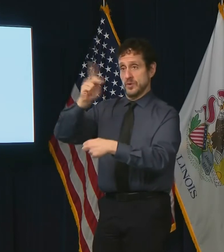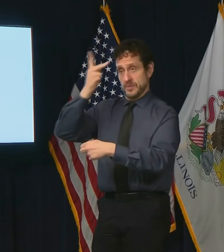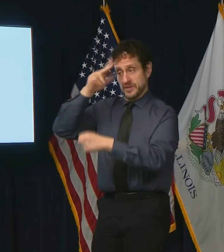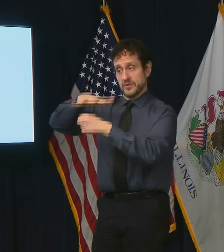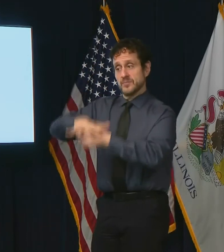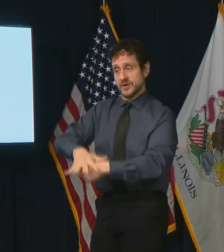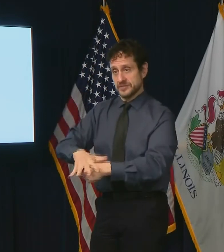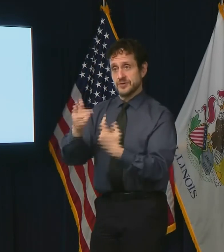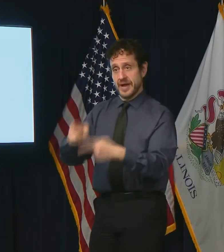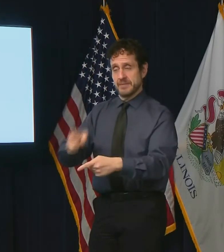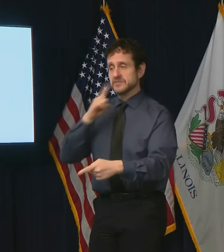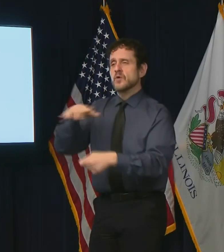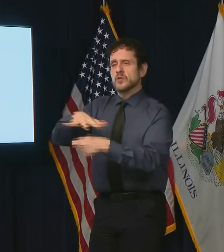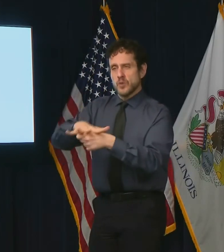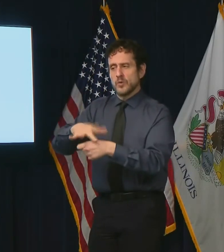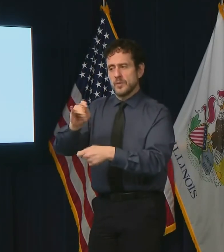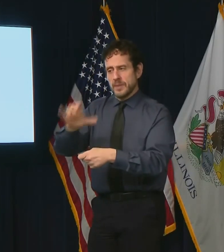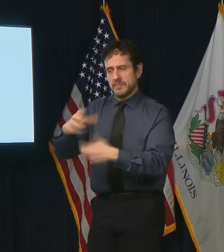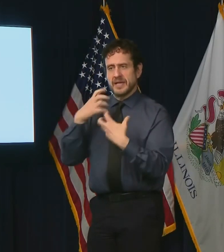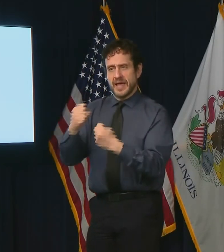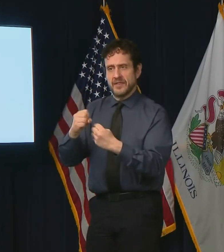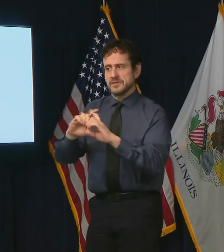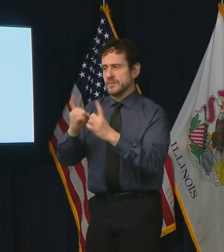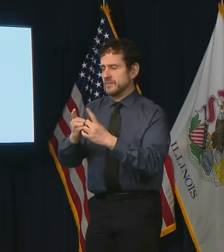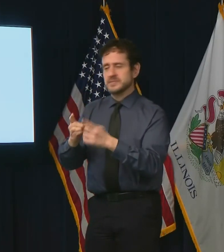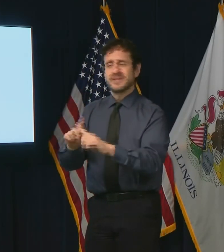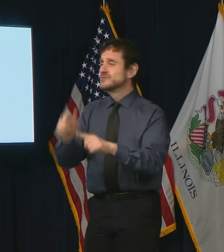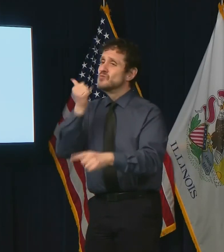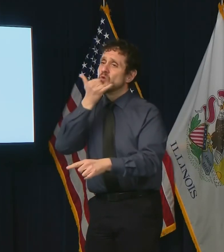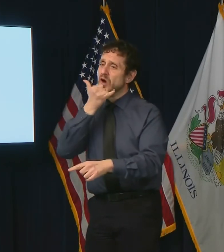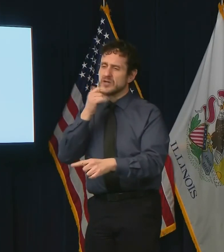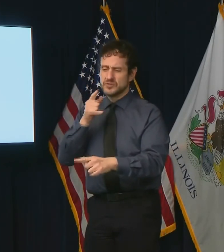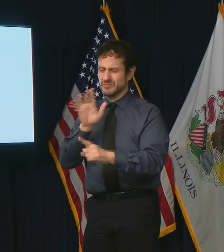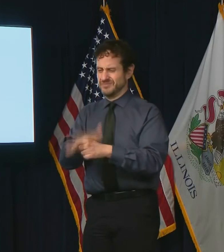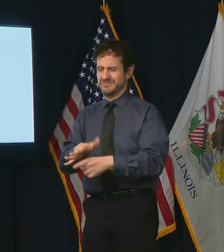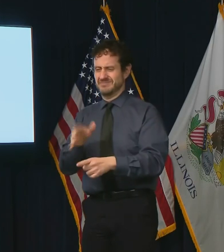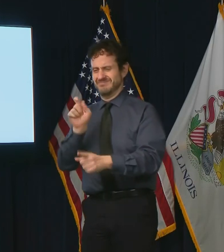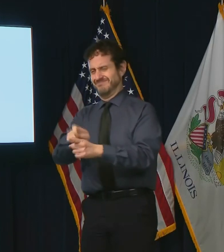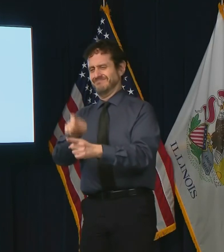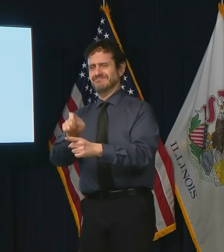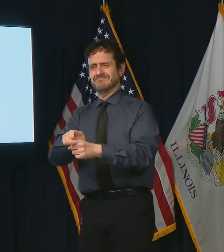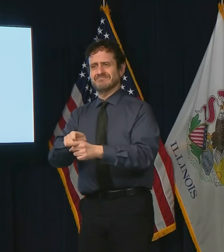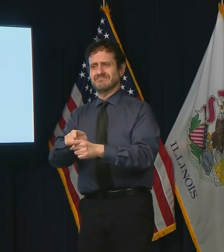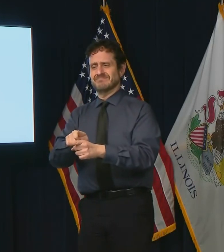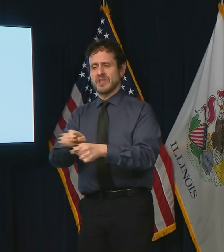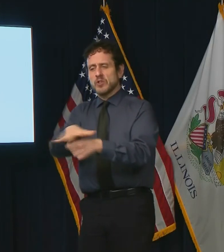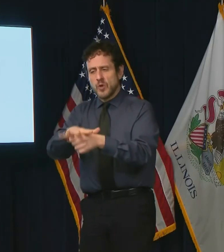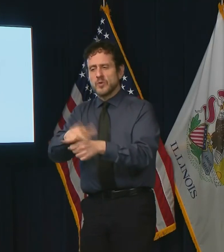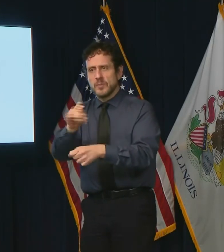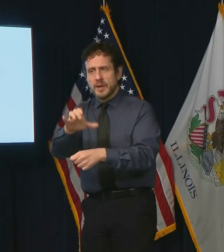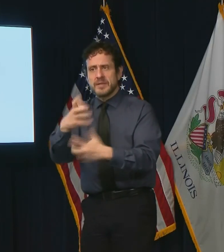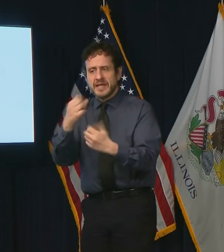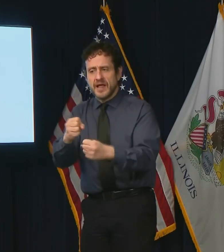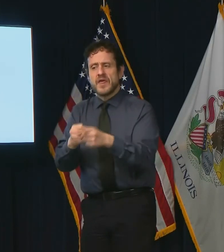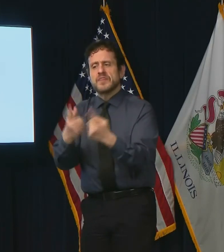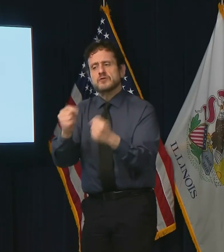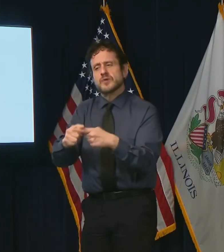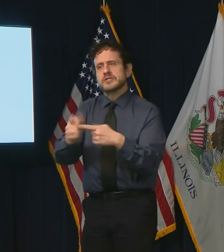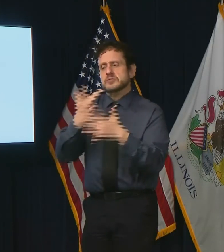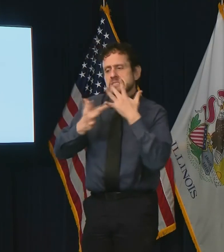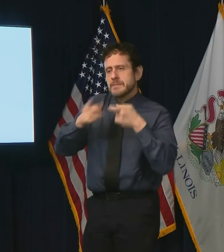on local public health departments improperly, I might add. Local public health officials are trying their best to manage in